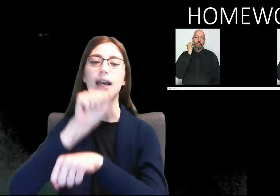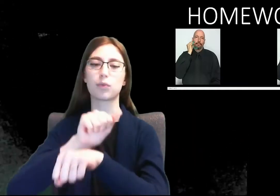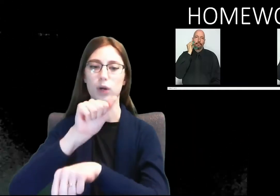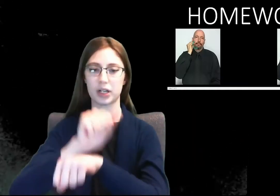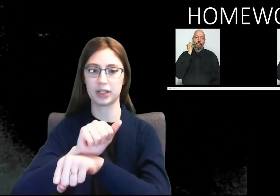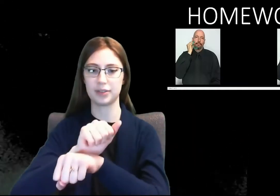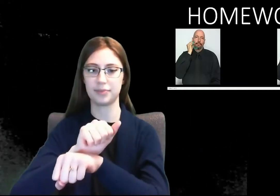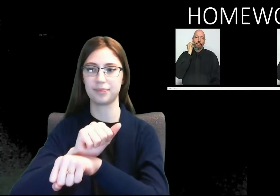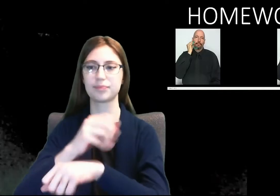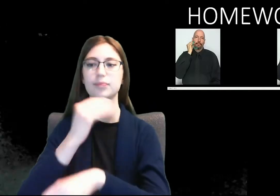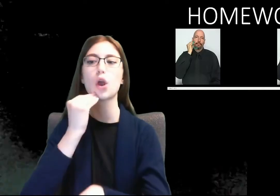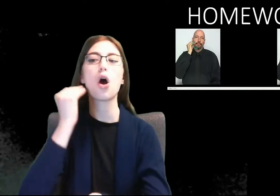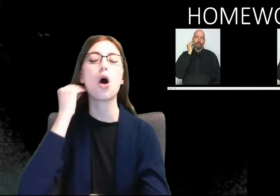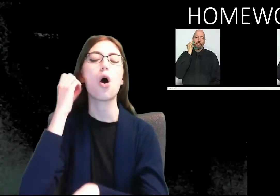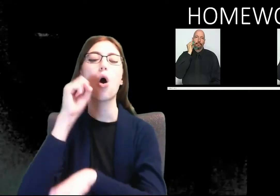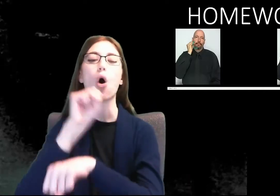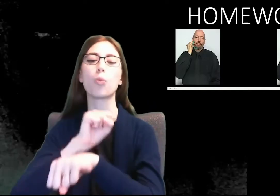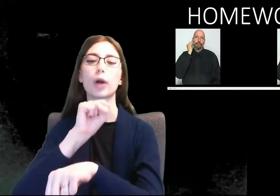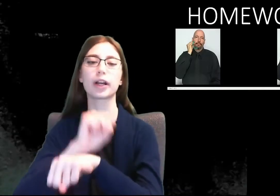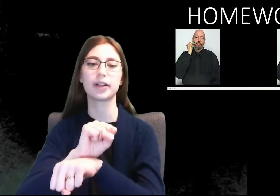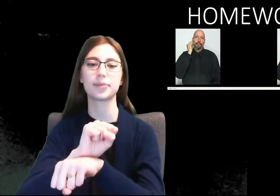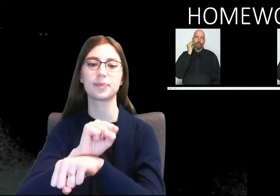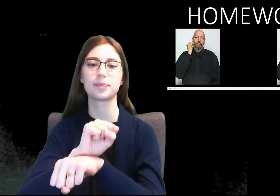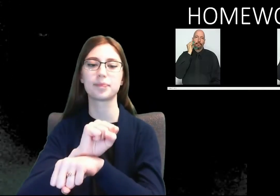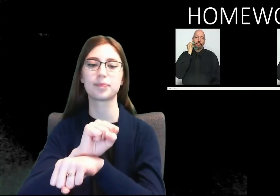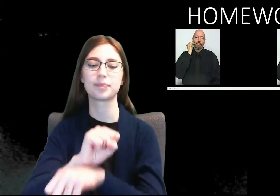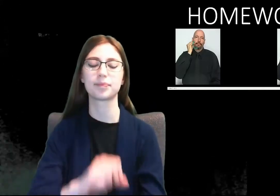work. Homework.